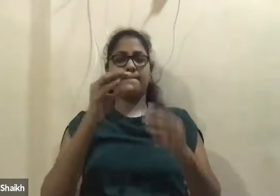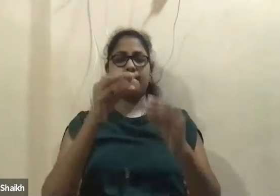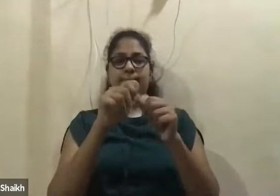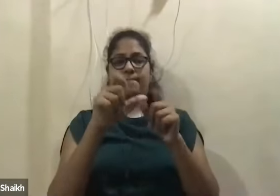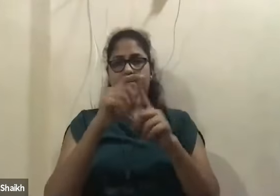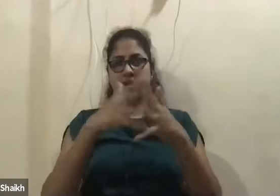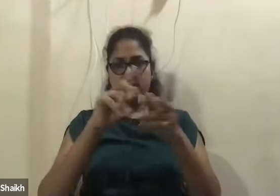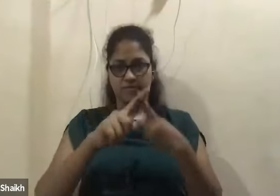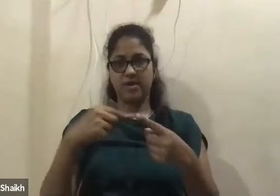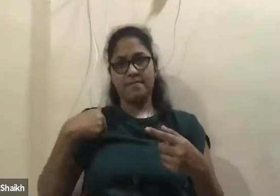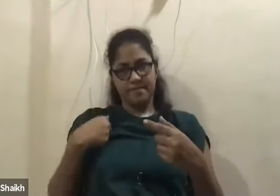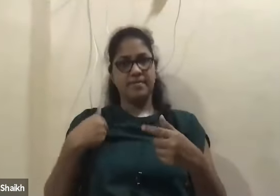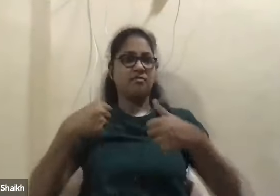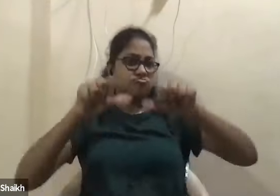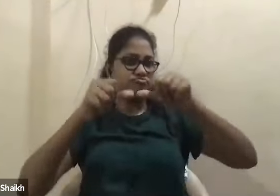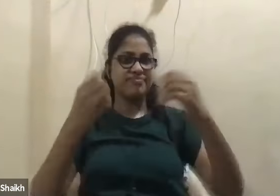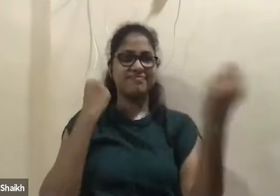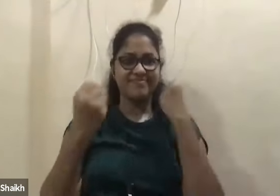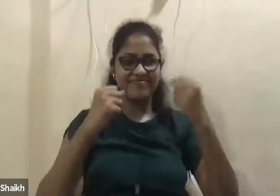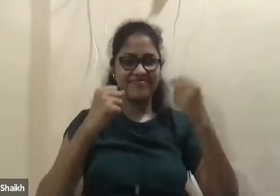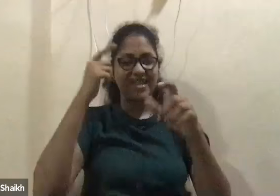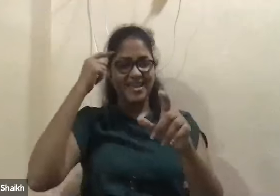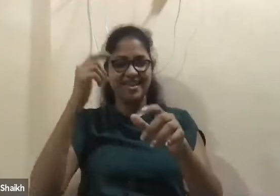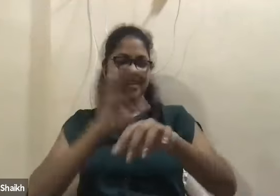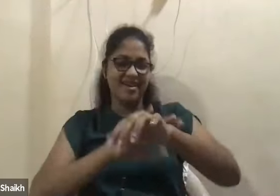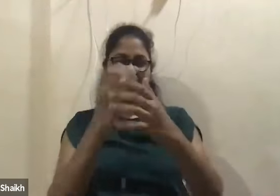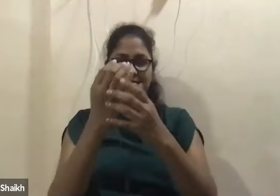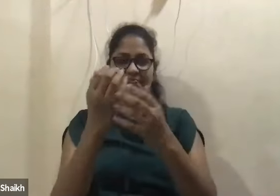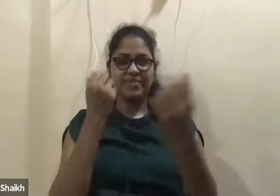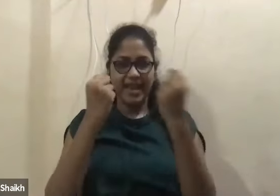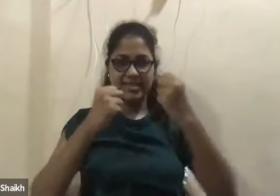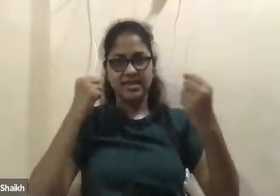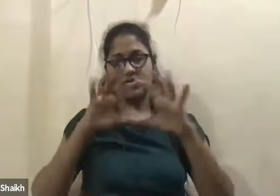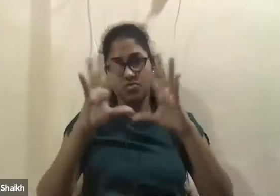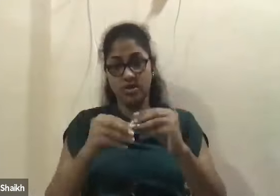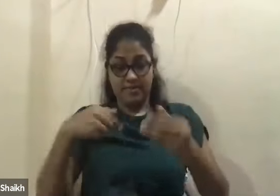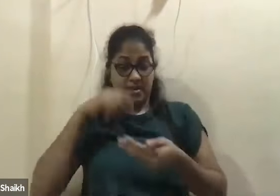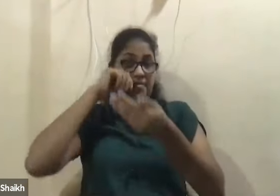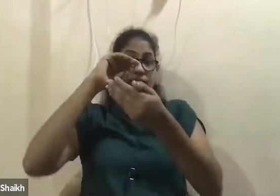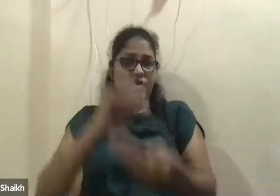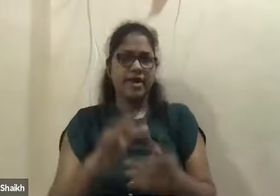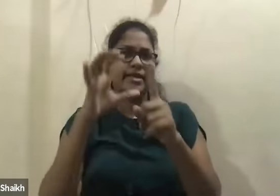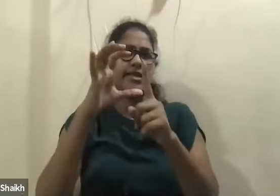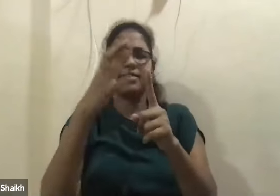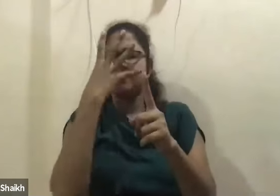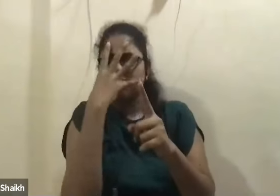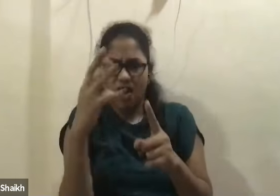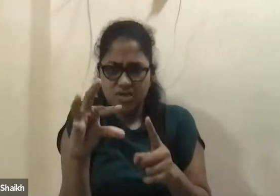and my son is a case of Down syndrome, and who is at the borderline of IQ. So